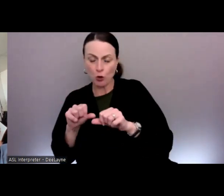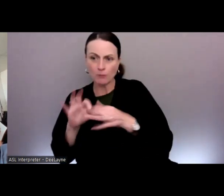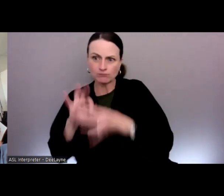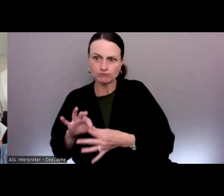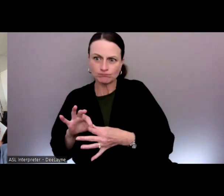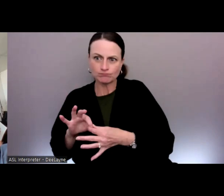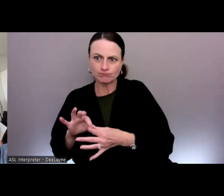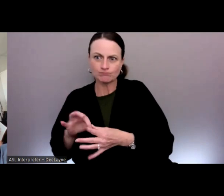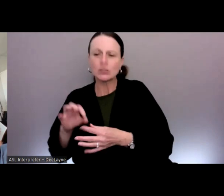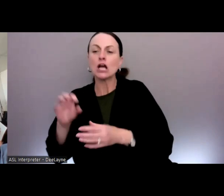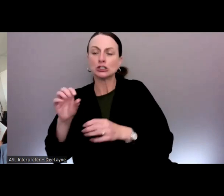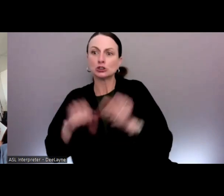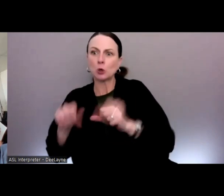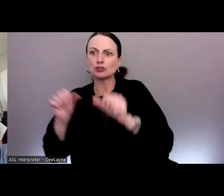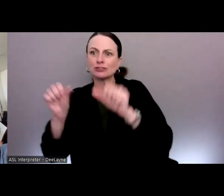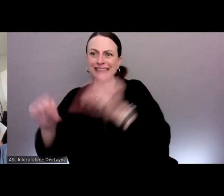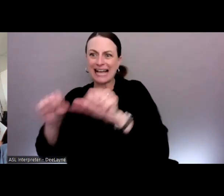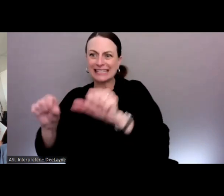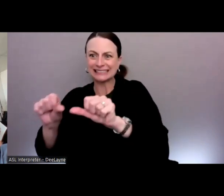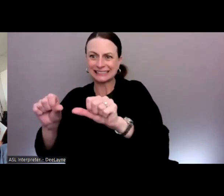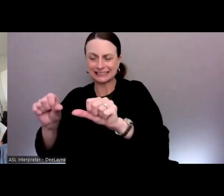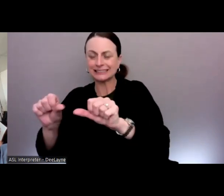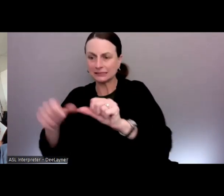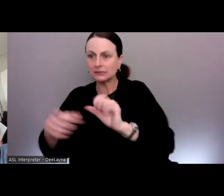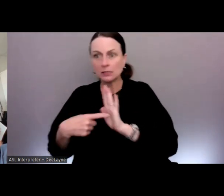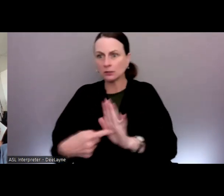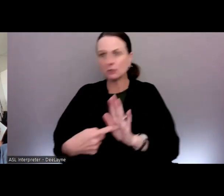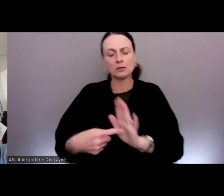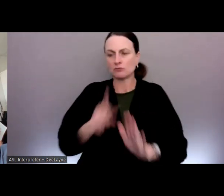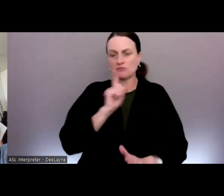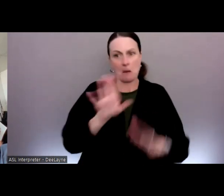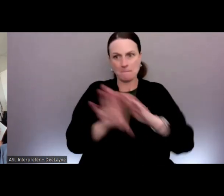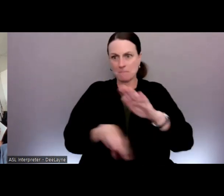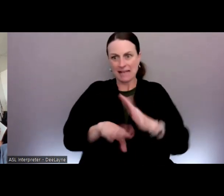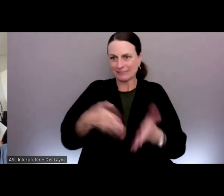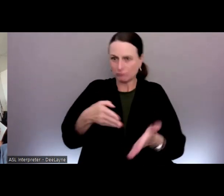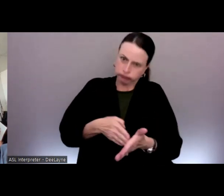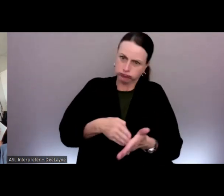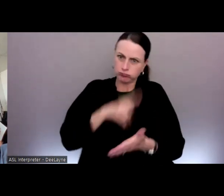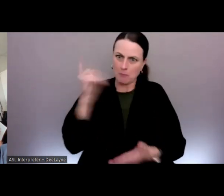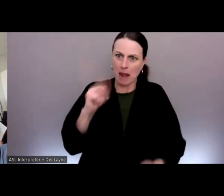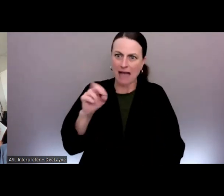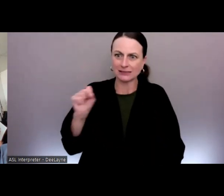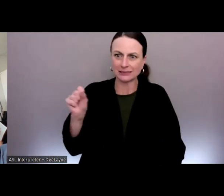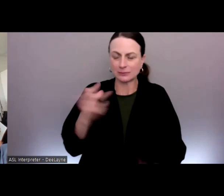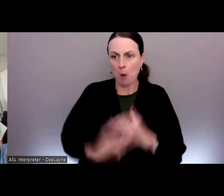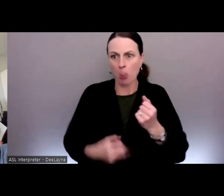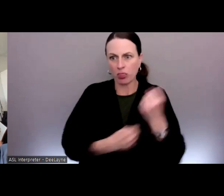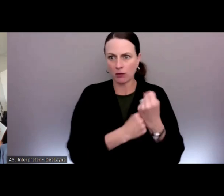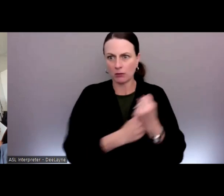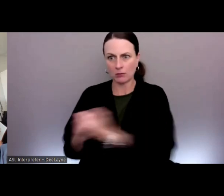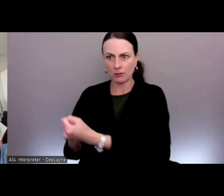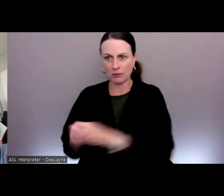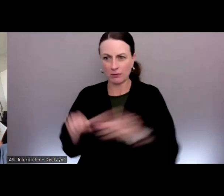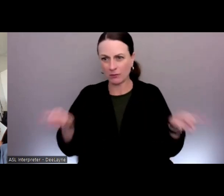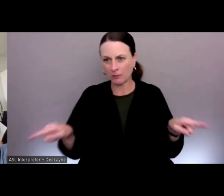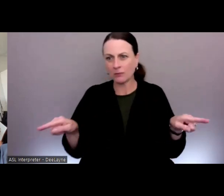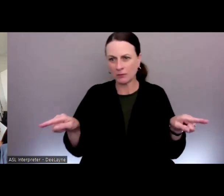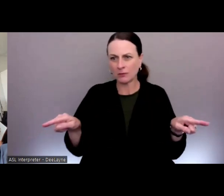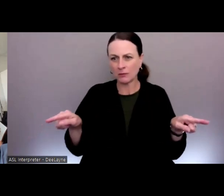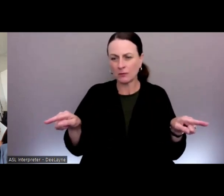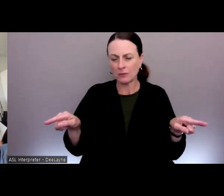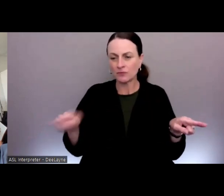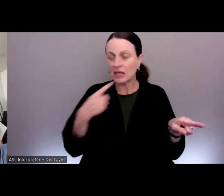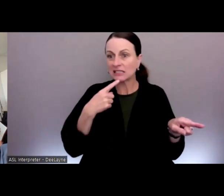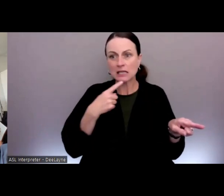social sciences, thus revealing a fundamental anti-Blackness underlying both. They argue, therefore,